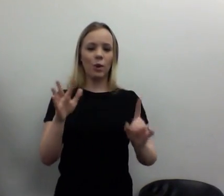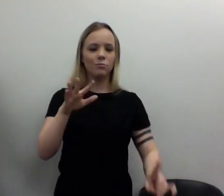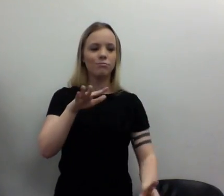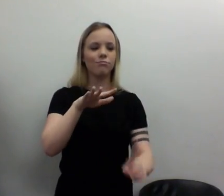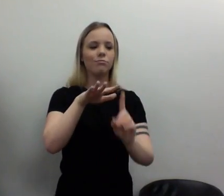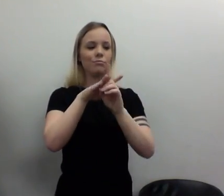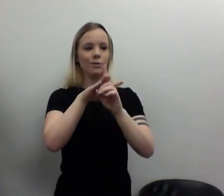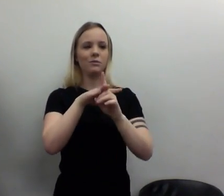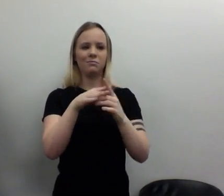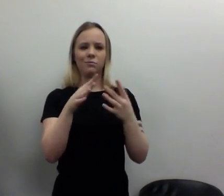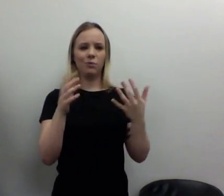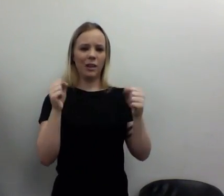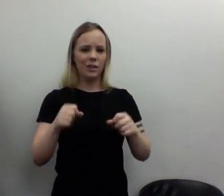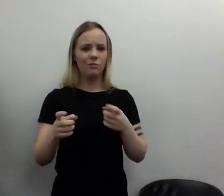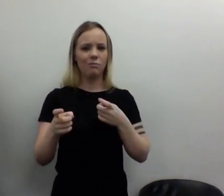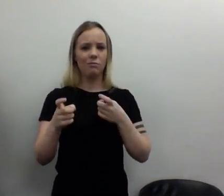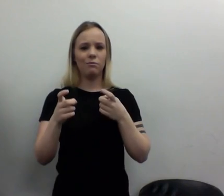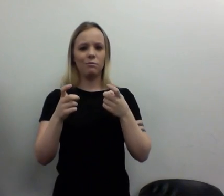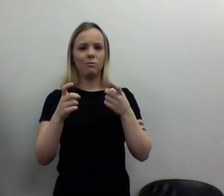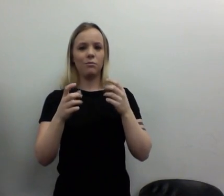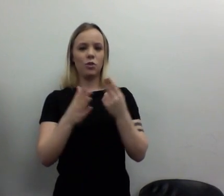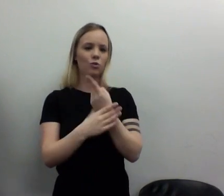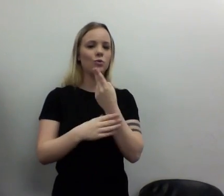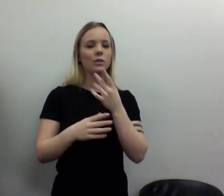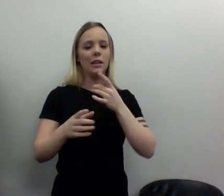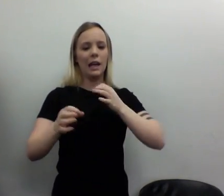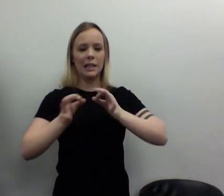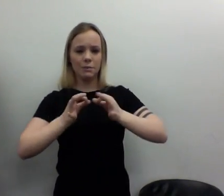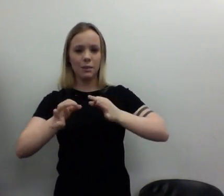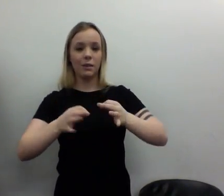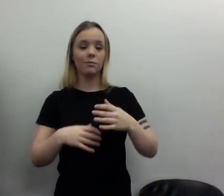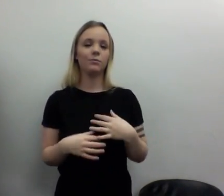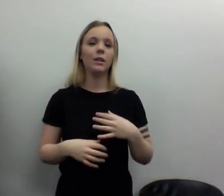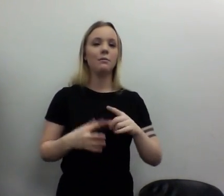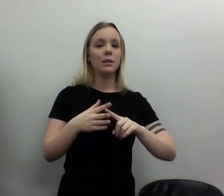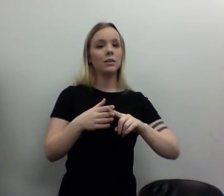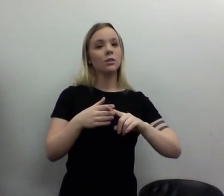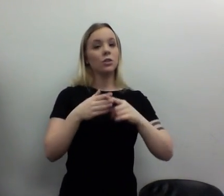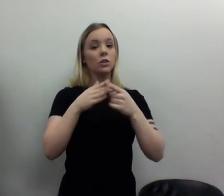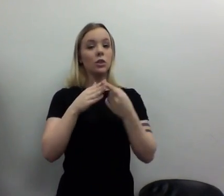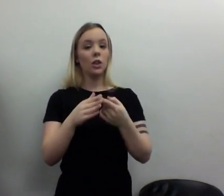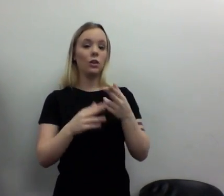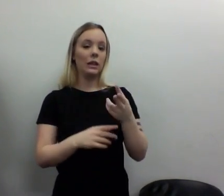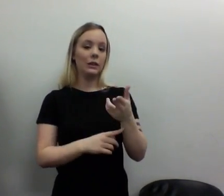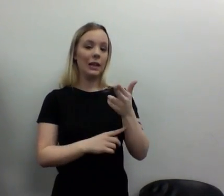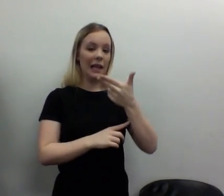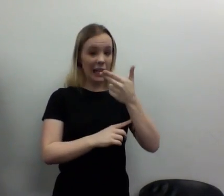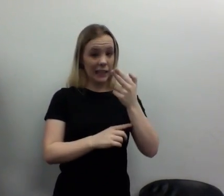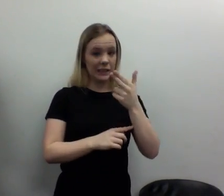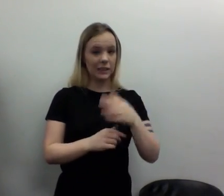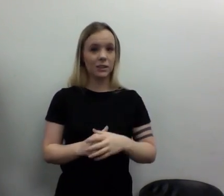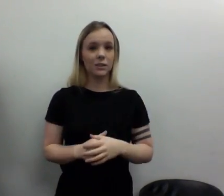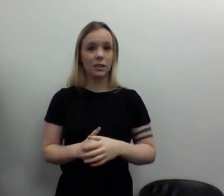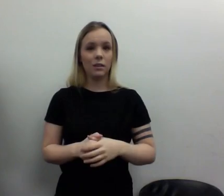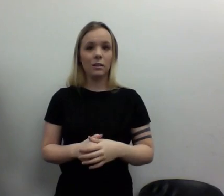it? Well, let me do 2, and let me start with firearms. My research in Baltimore, Decker and Rosenfield's